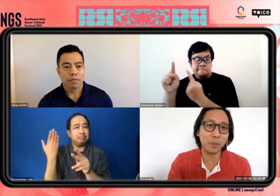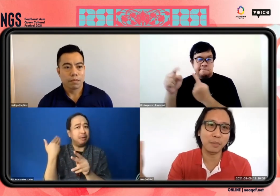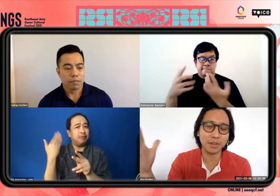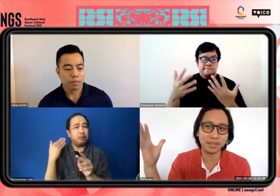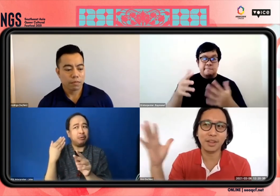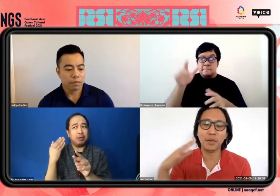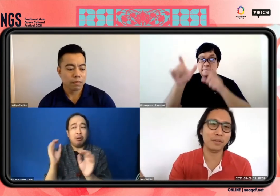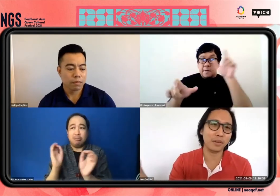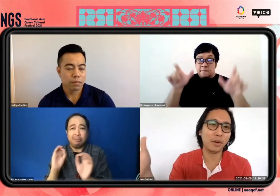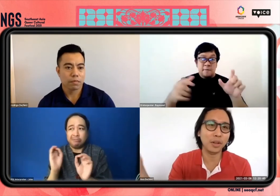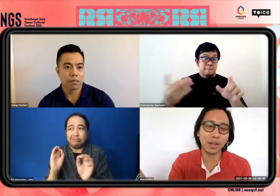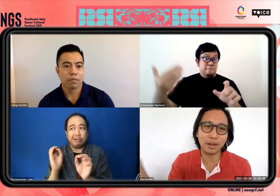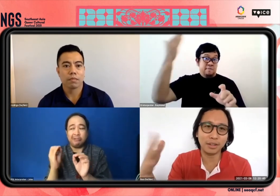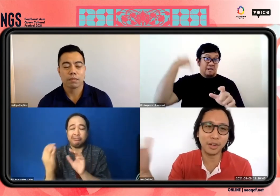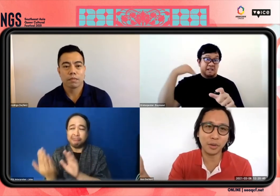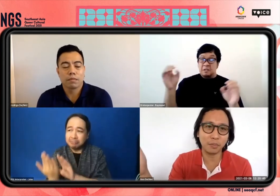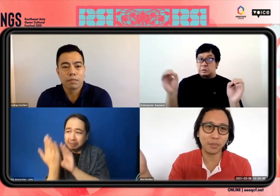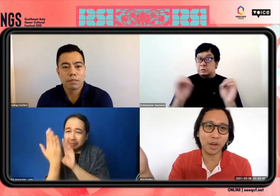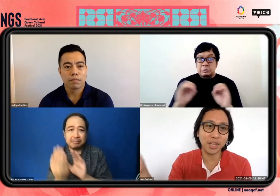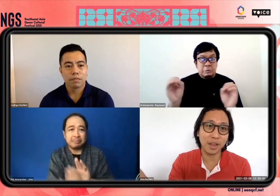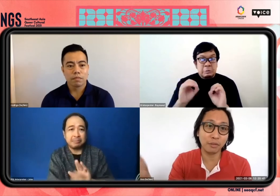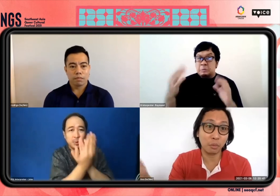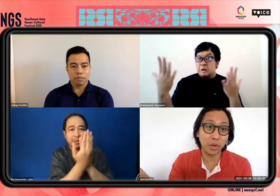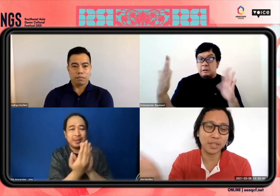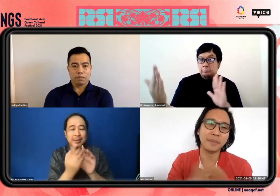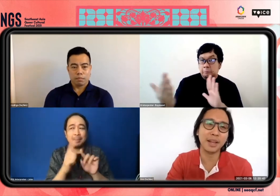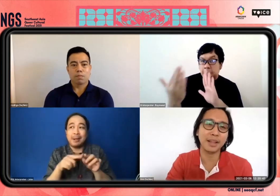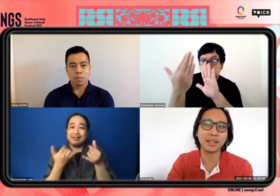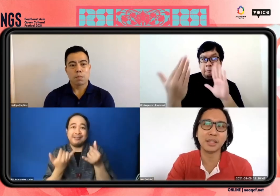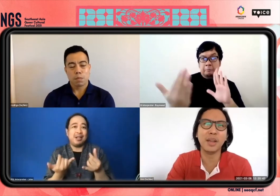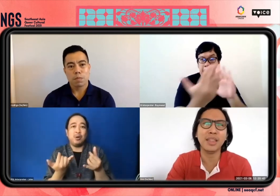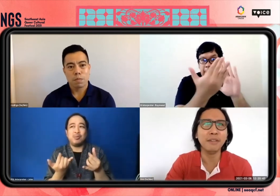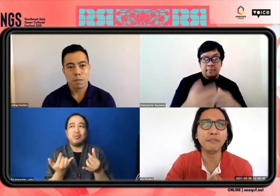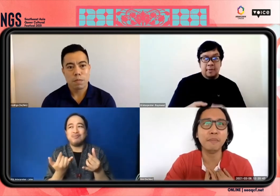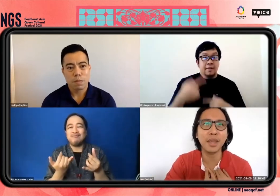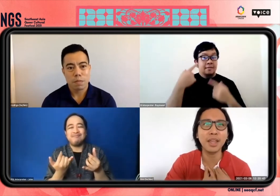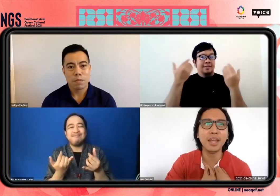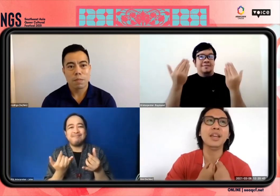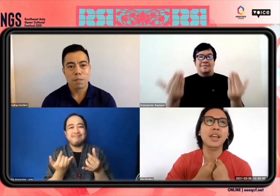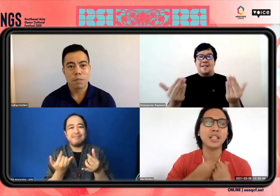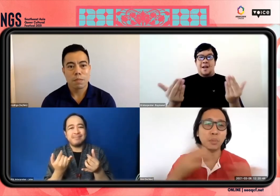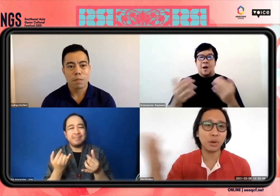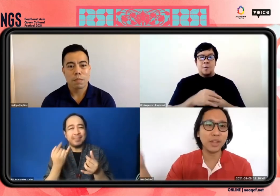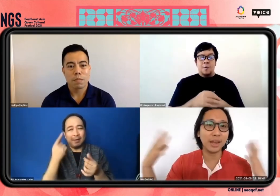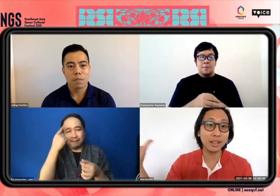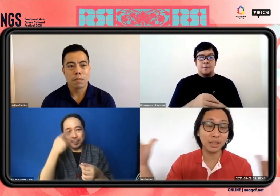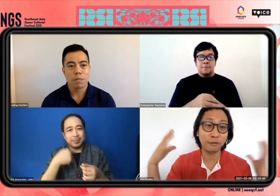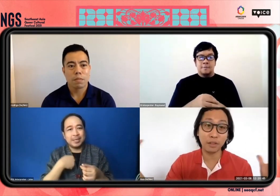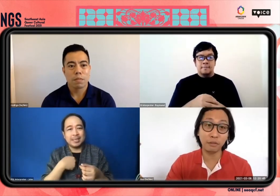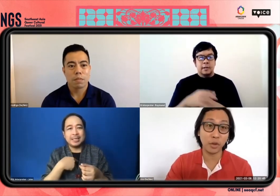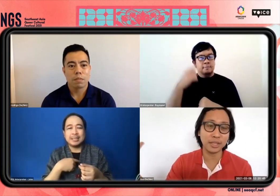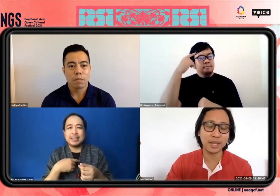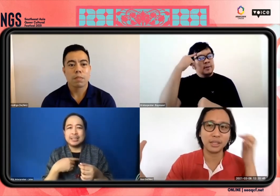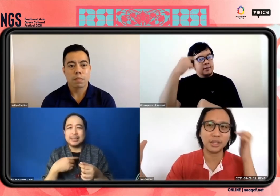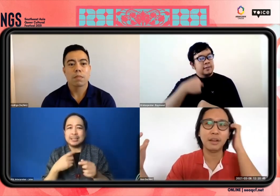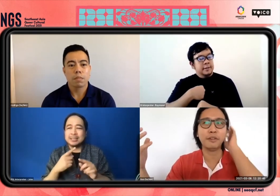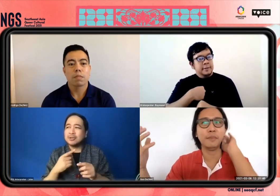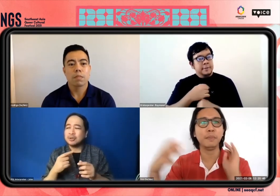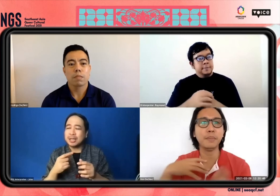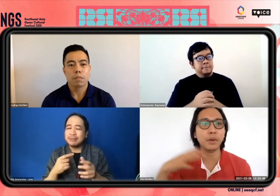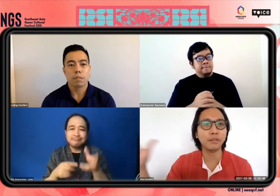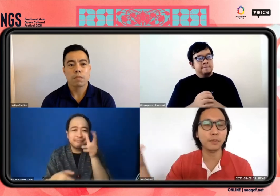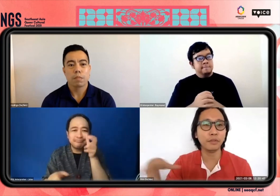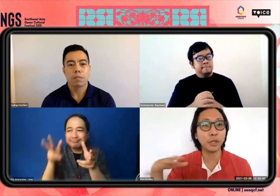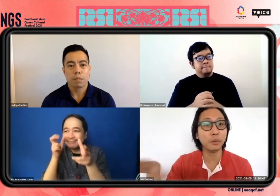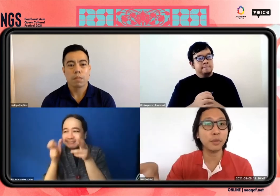it's normal because we have all our, you know, our time for work, something like that. So I think for me, it's more of getting different voices from